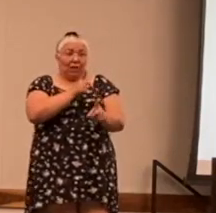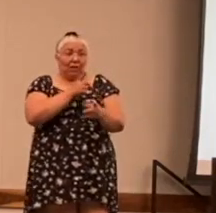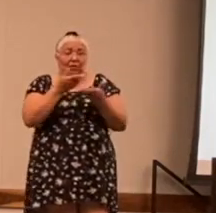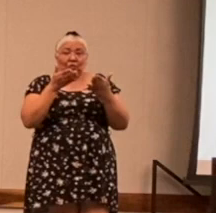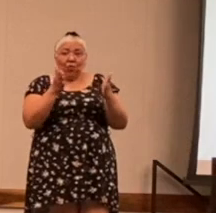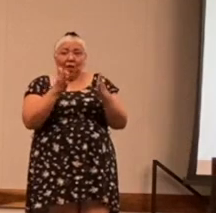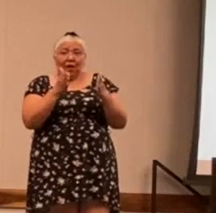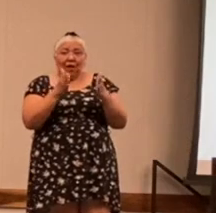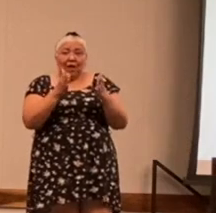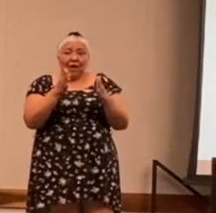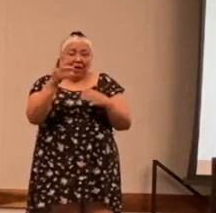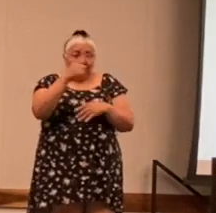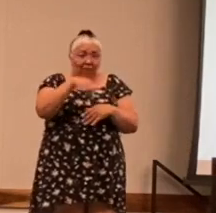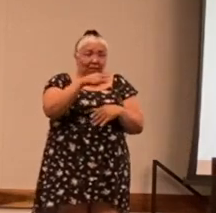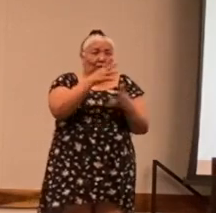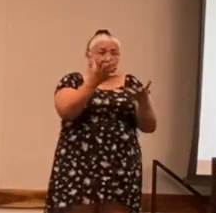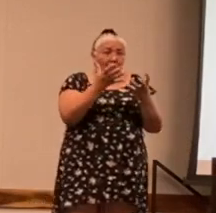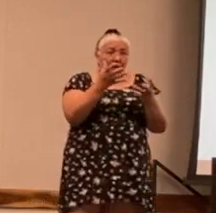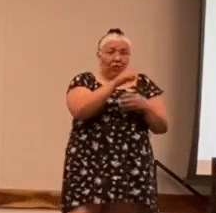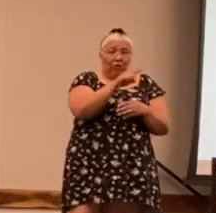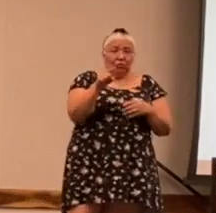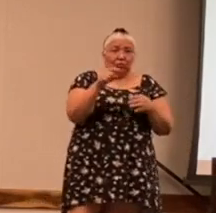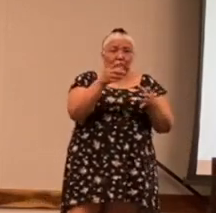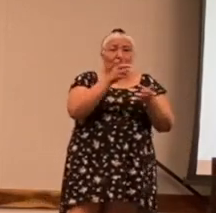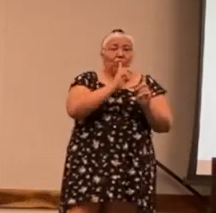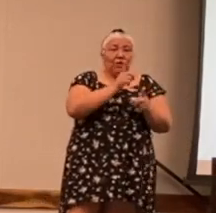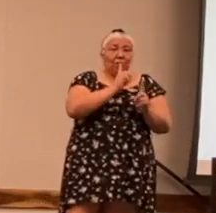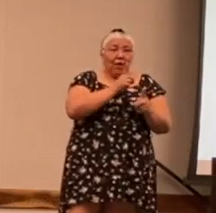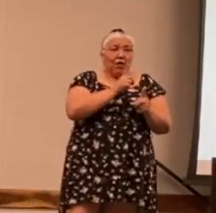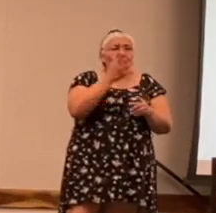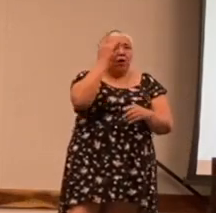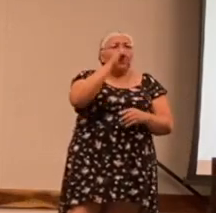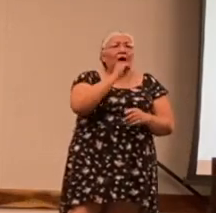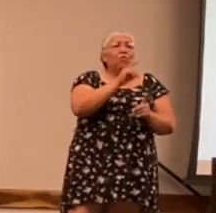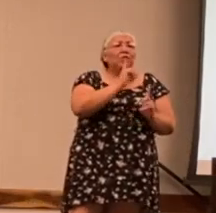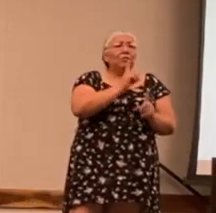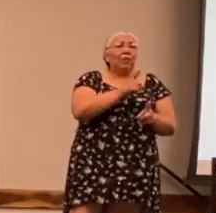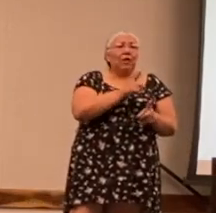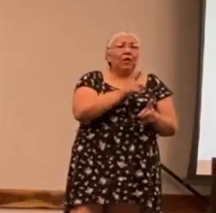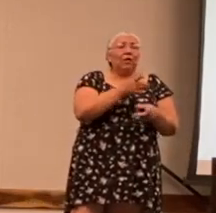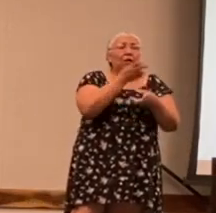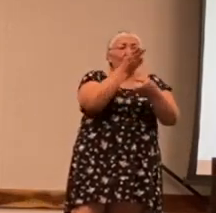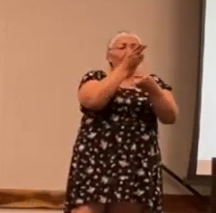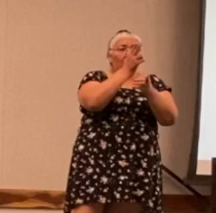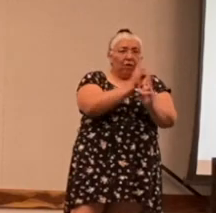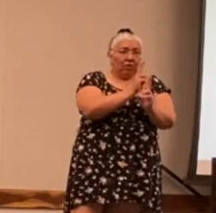way that they want you to respond, why don't you respond honorably?